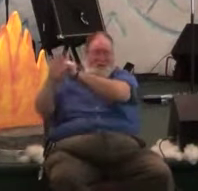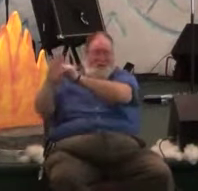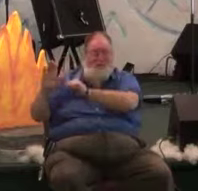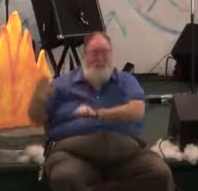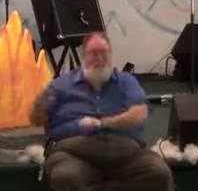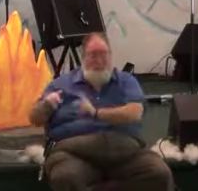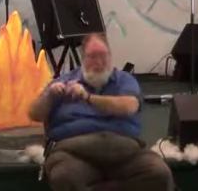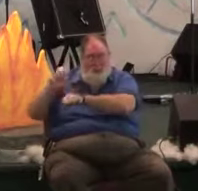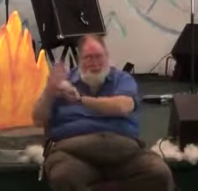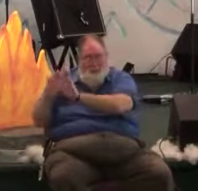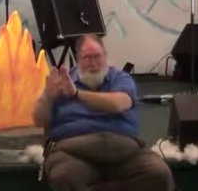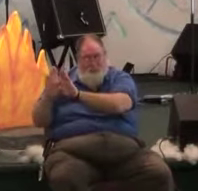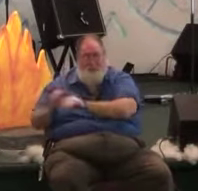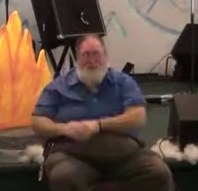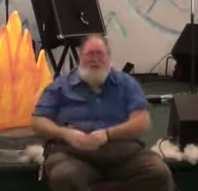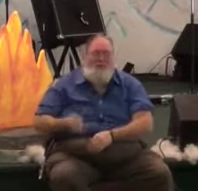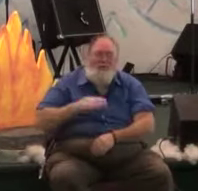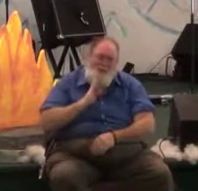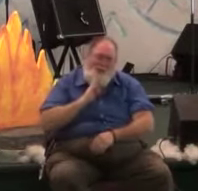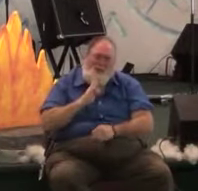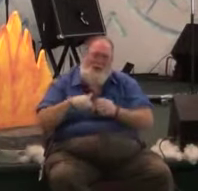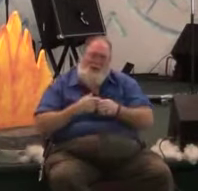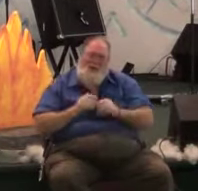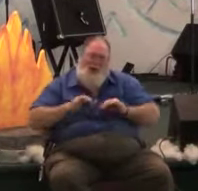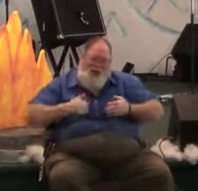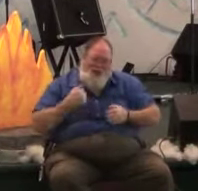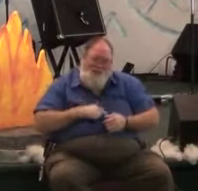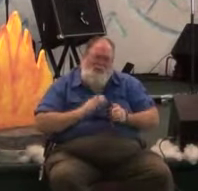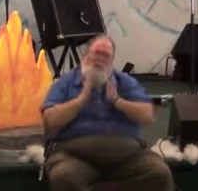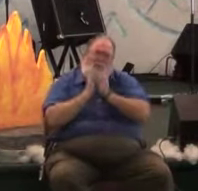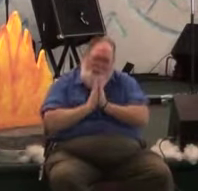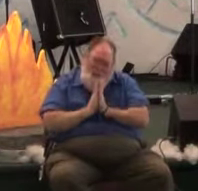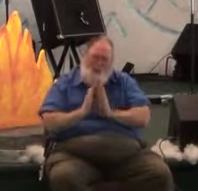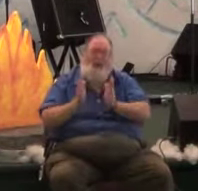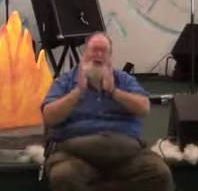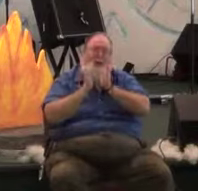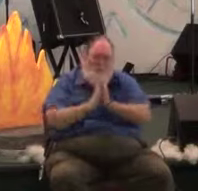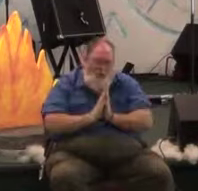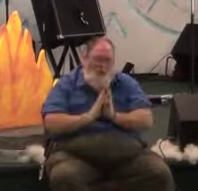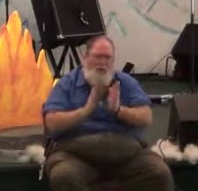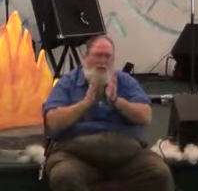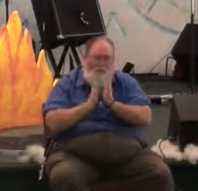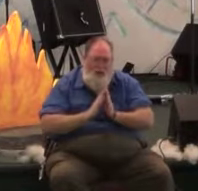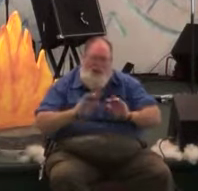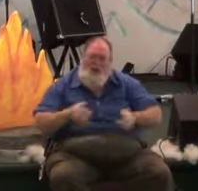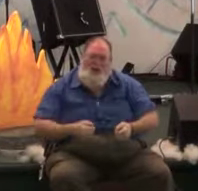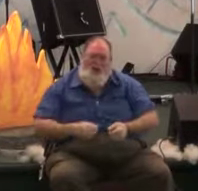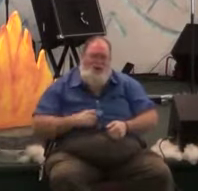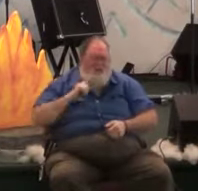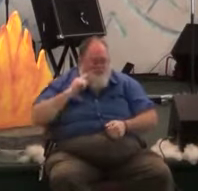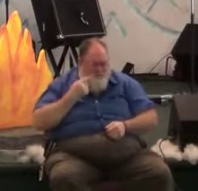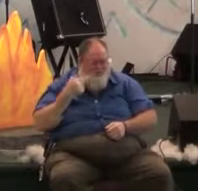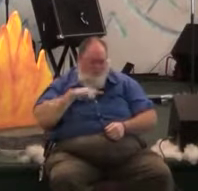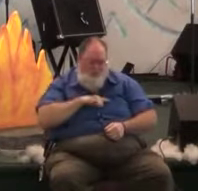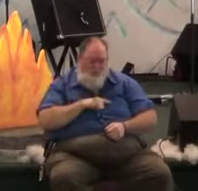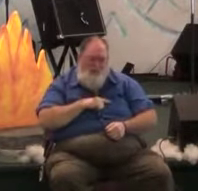we talked about how we pray prayer after prayer, and how serious are we